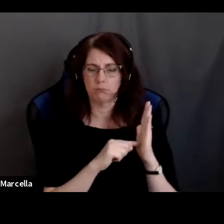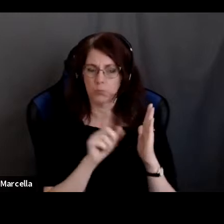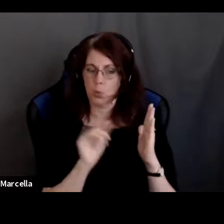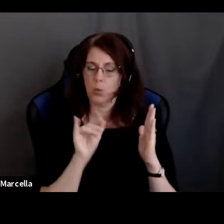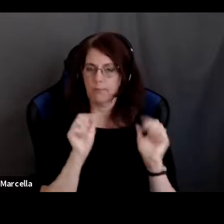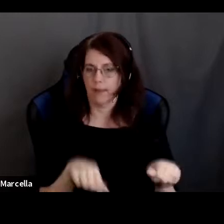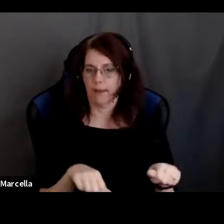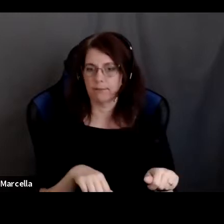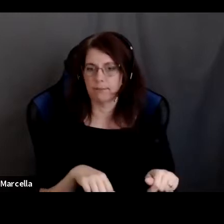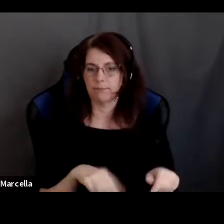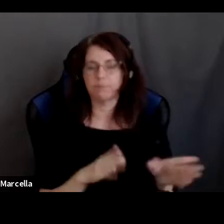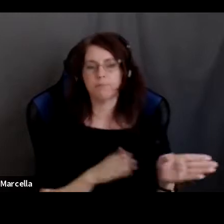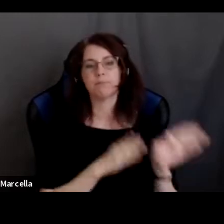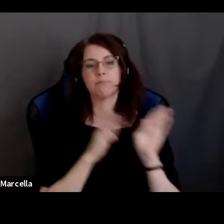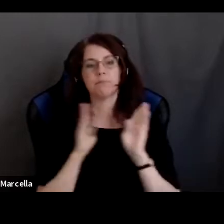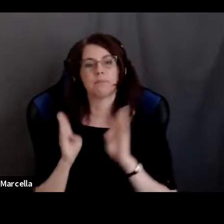solution.